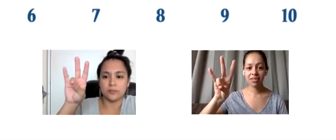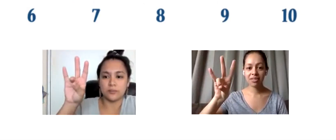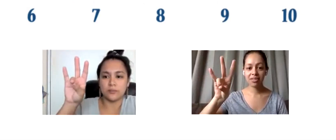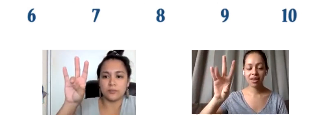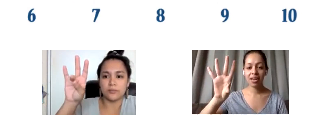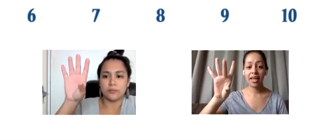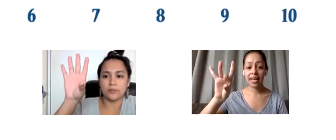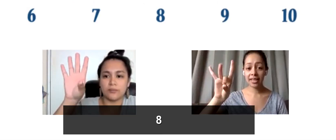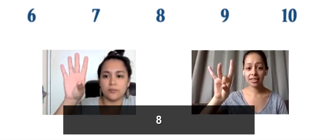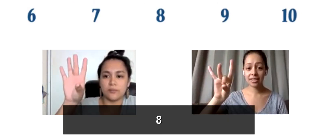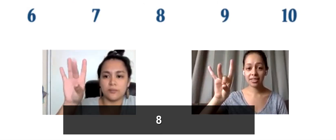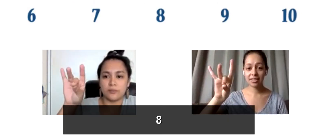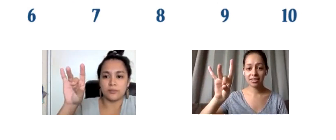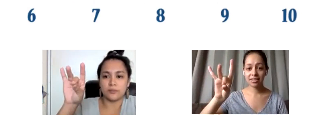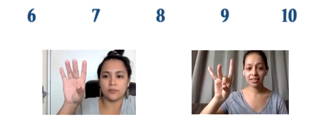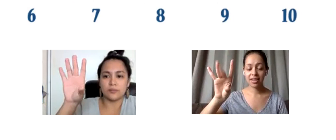7, 8,